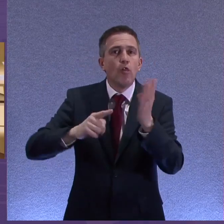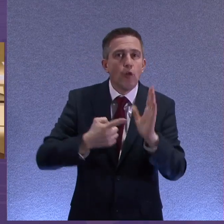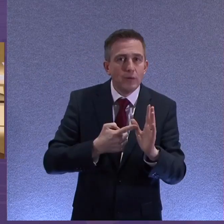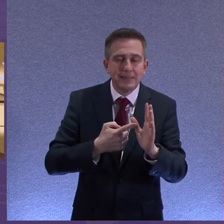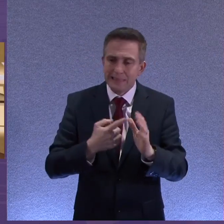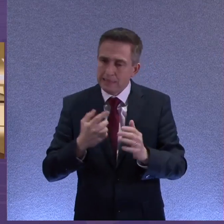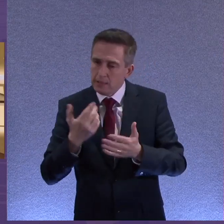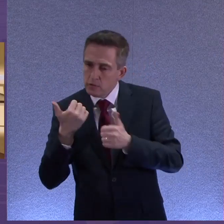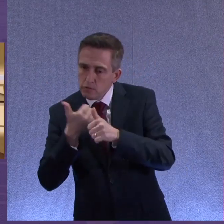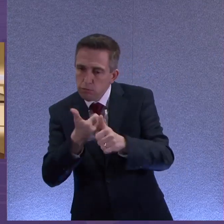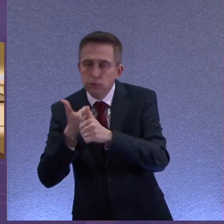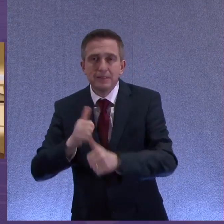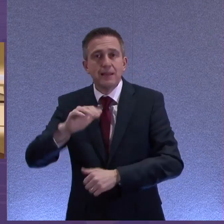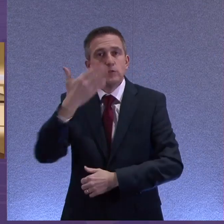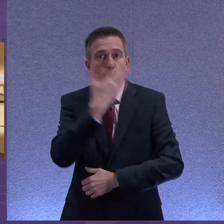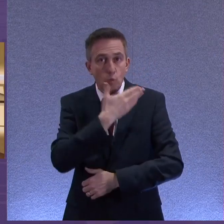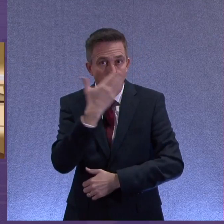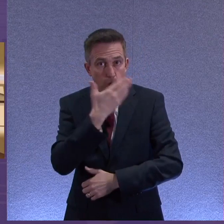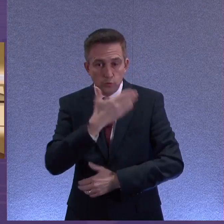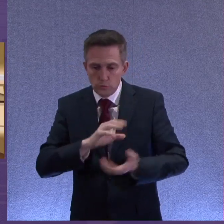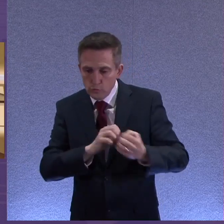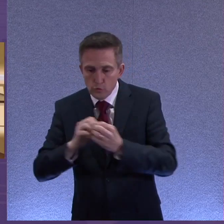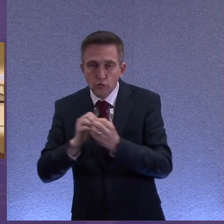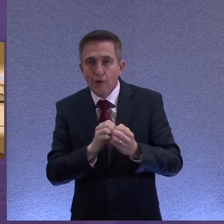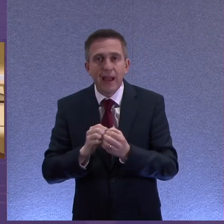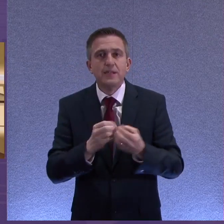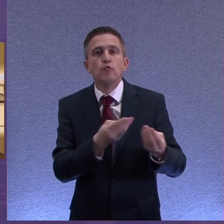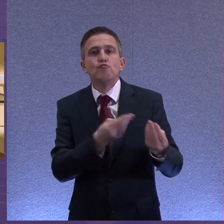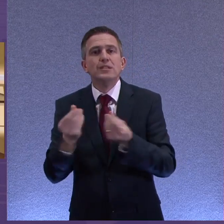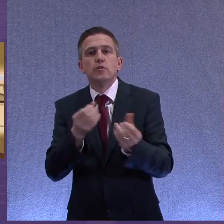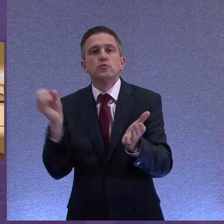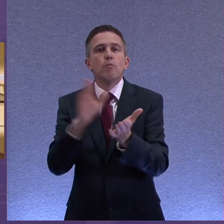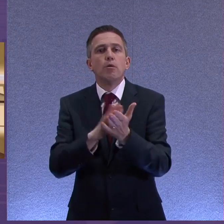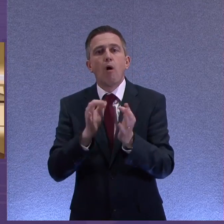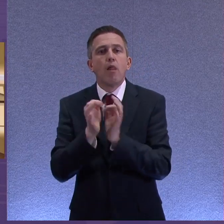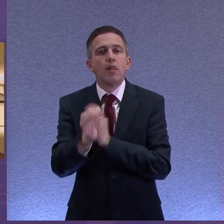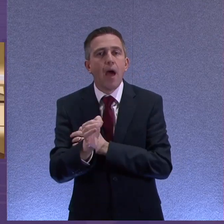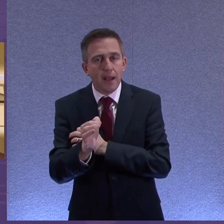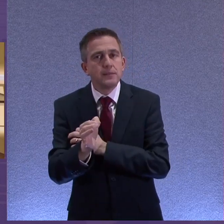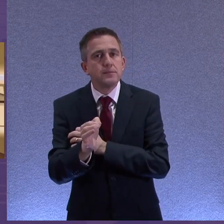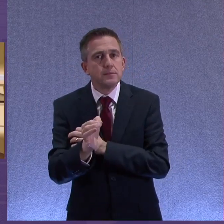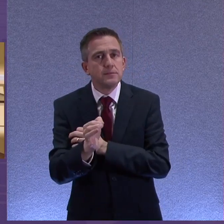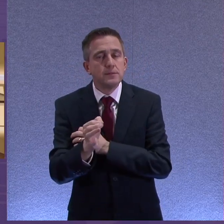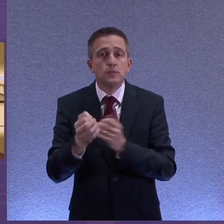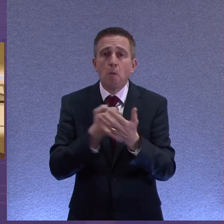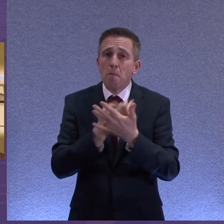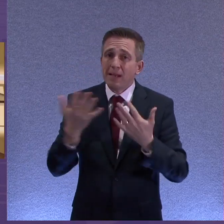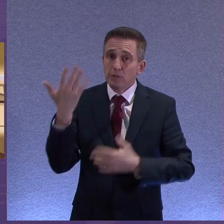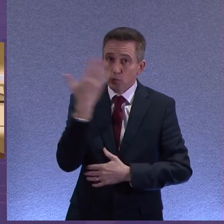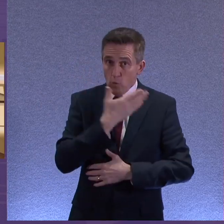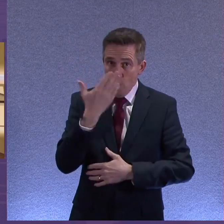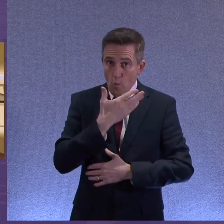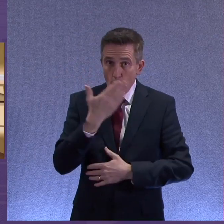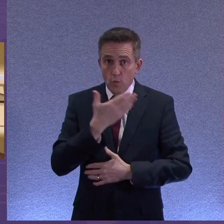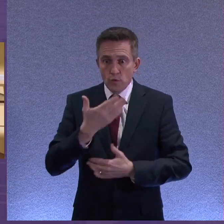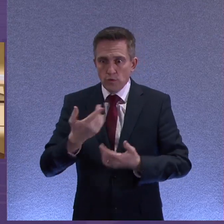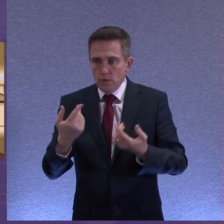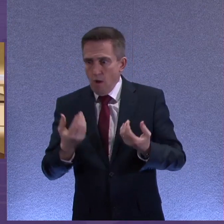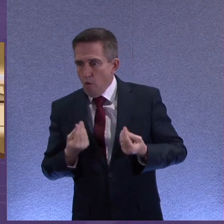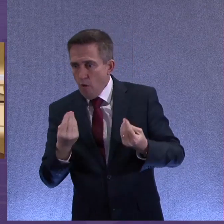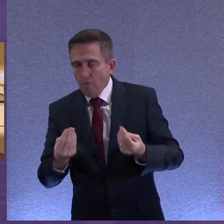work. Essentially, schools have done a really good job in trying to make sure they've got digital connectivity with